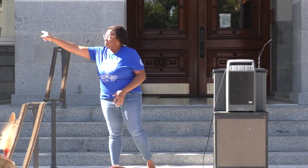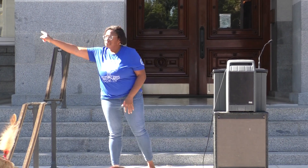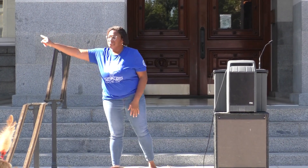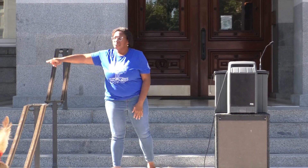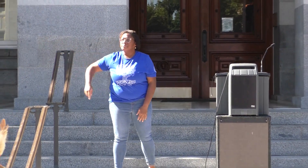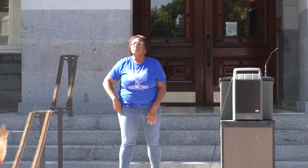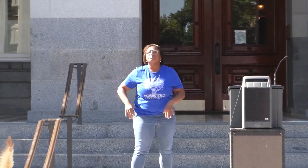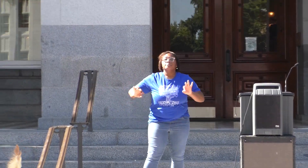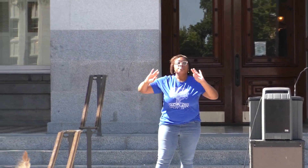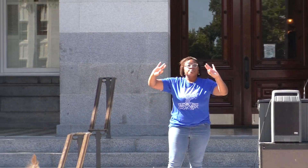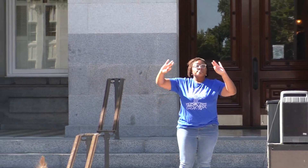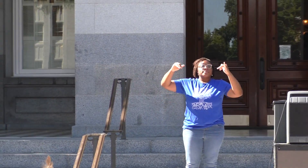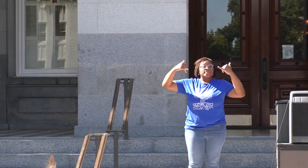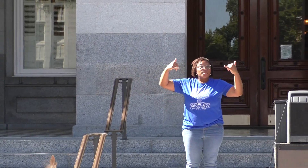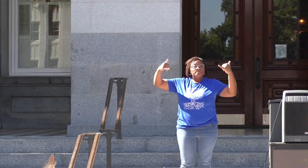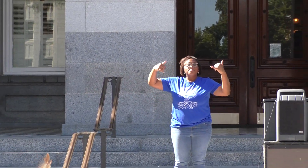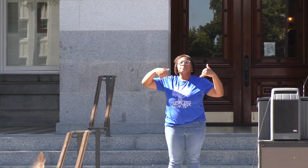security protocols, the bathrooms inside.